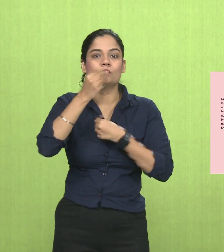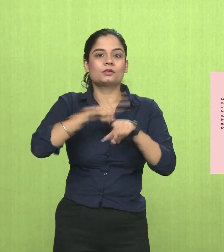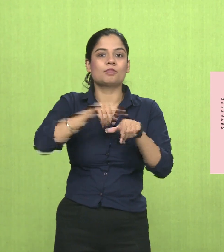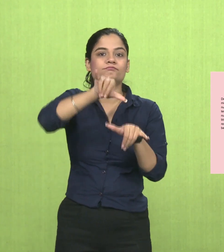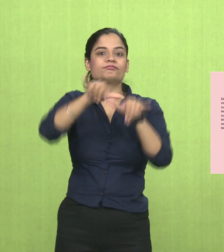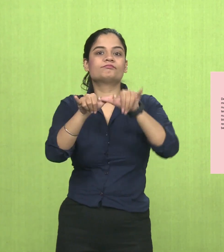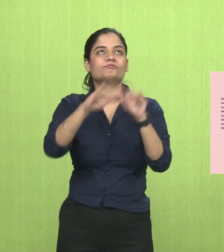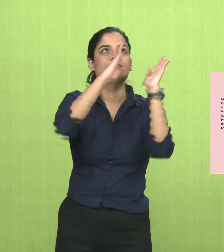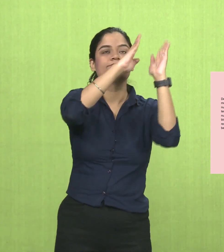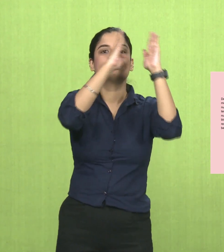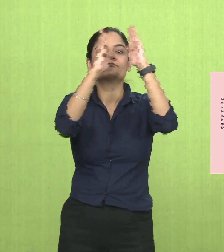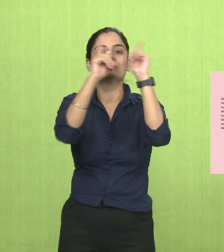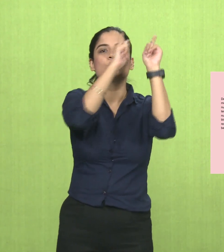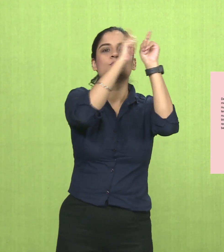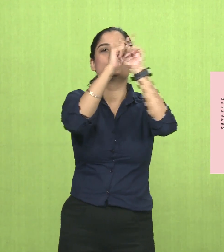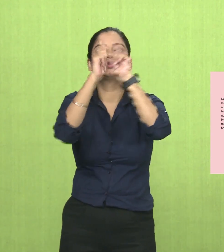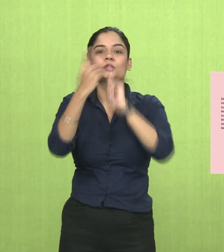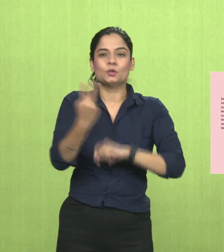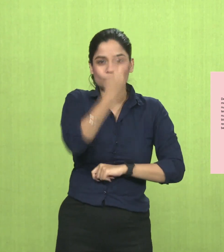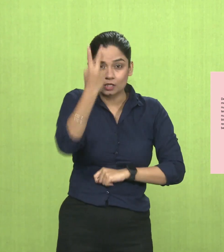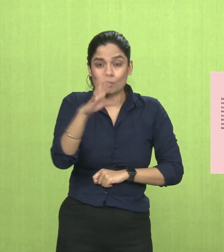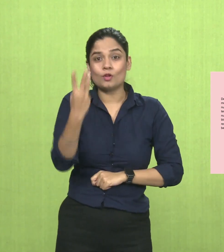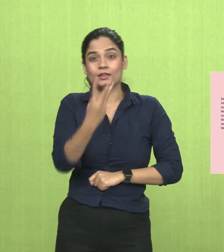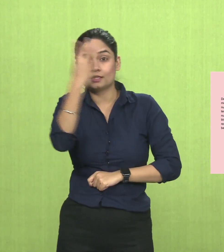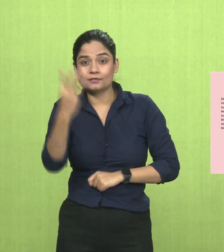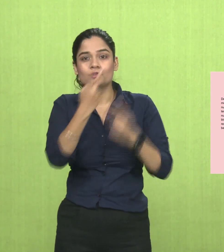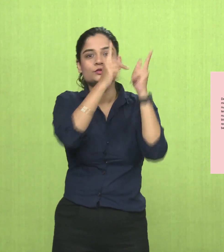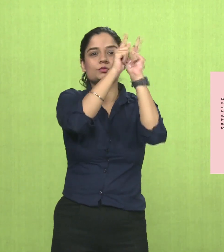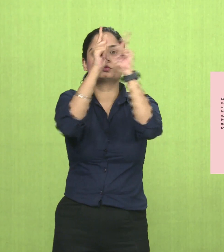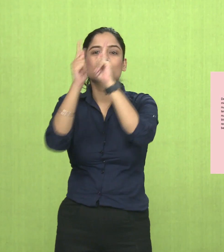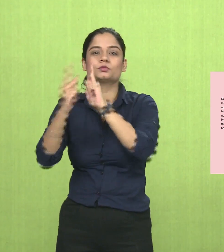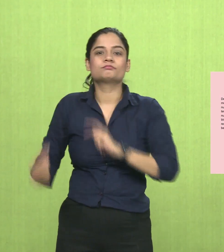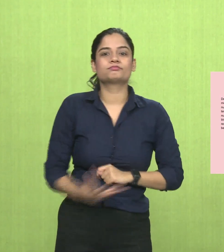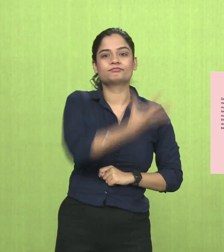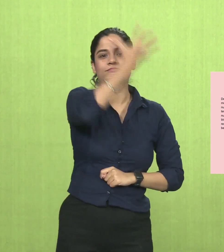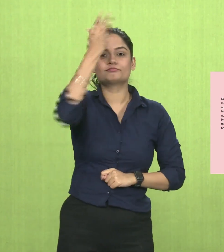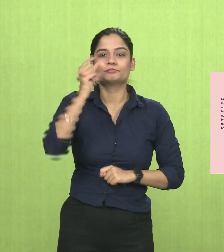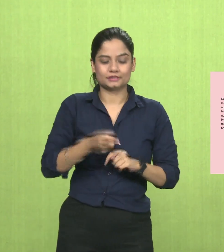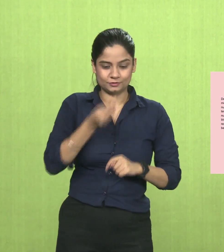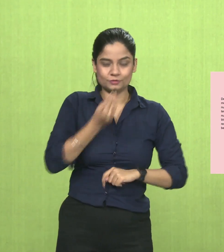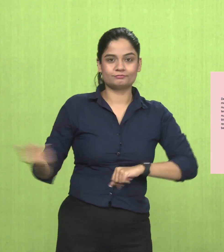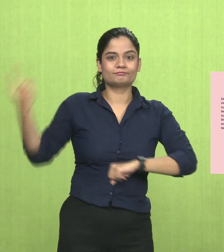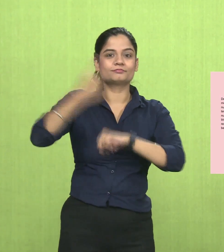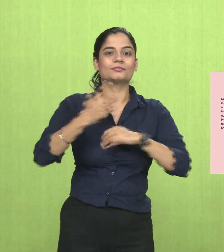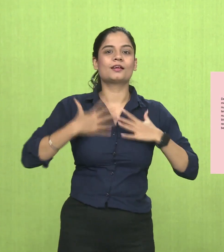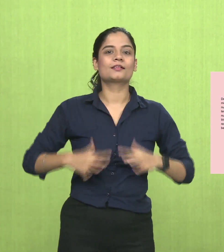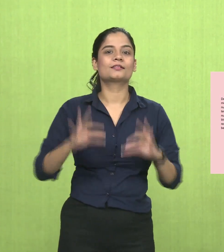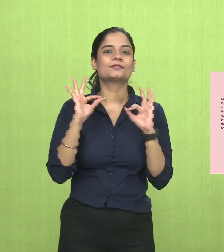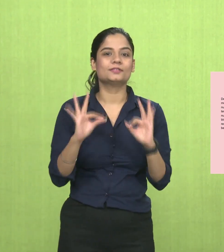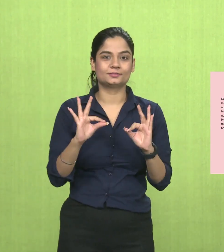Modification in intervals and frequency of feeding. Normally we ate 3 to 4 meals, then we can